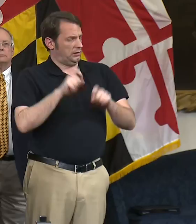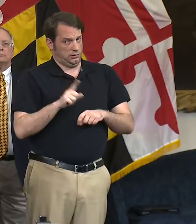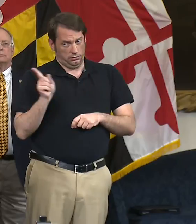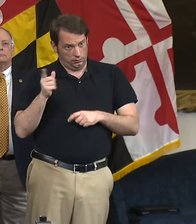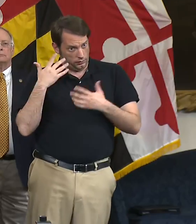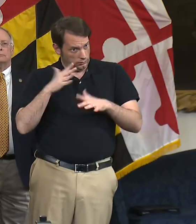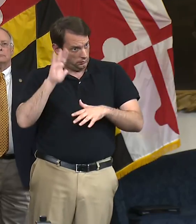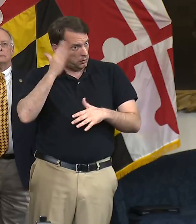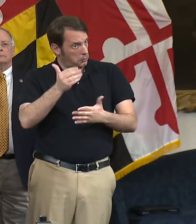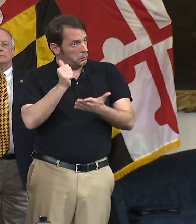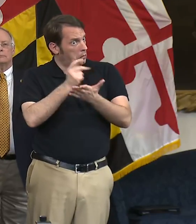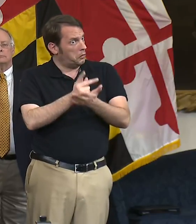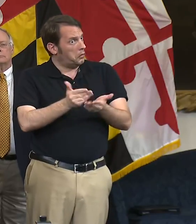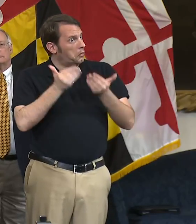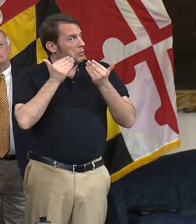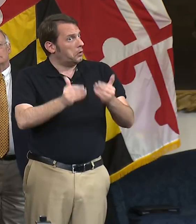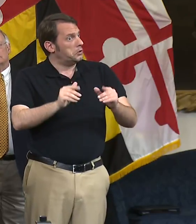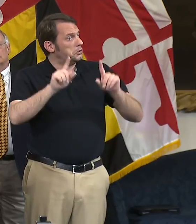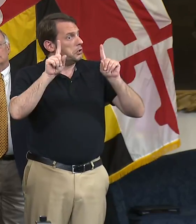state